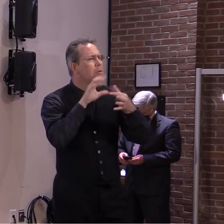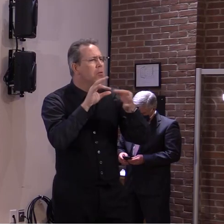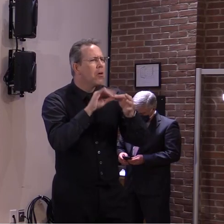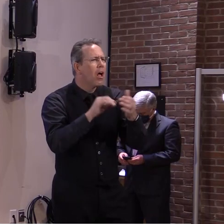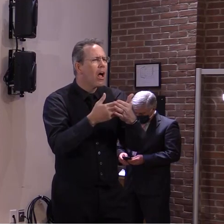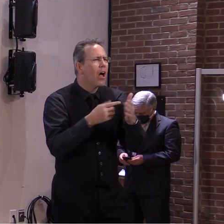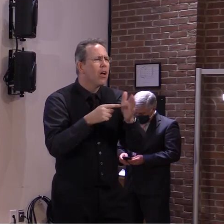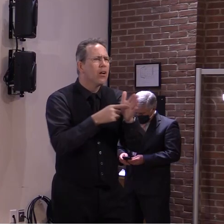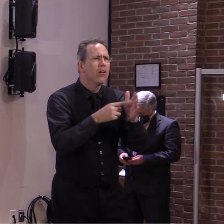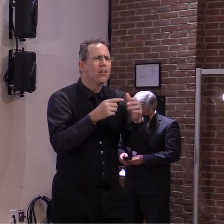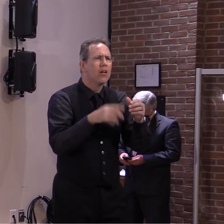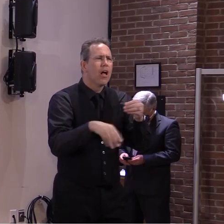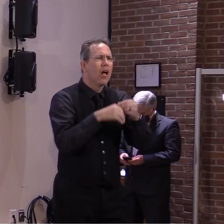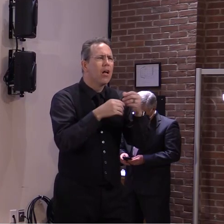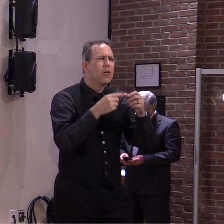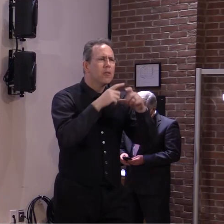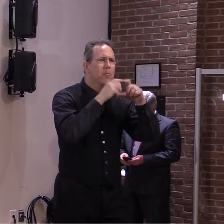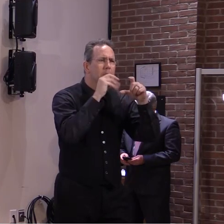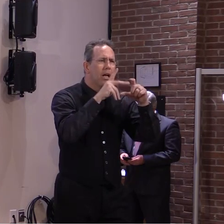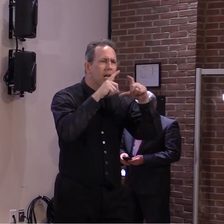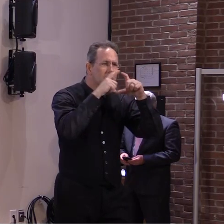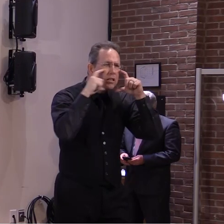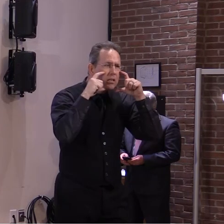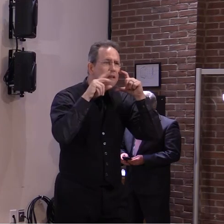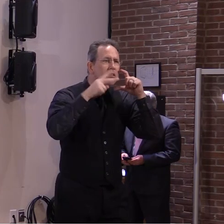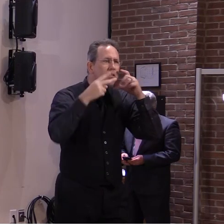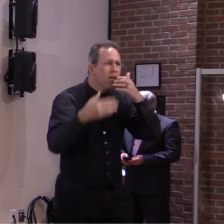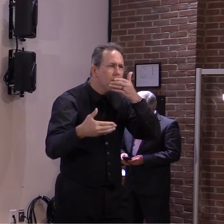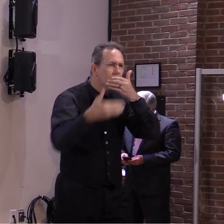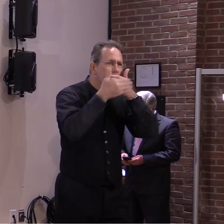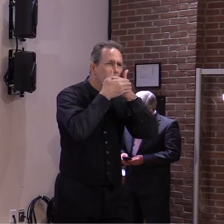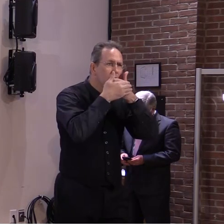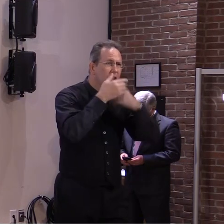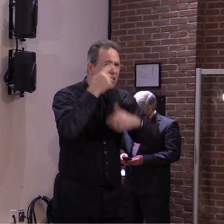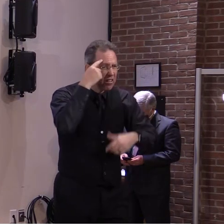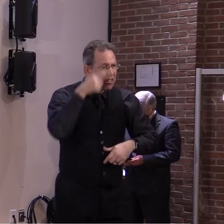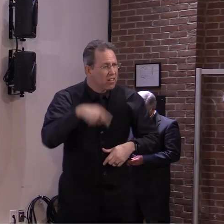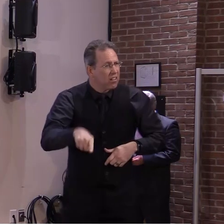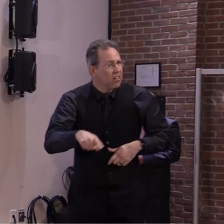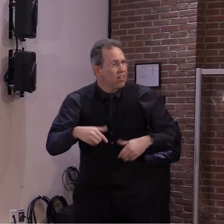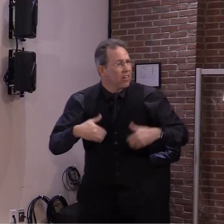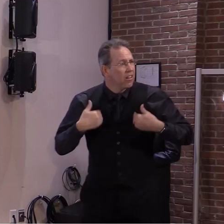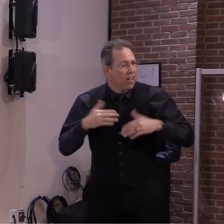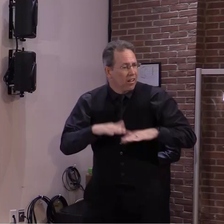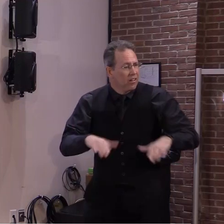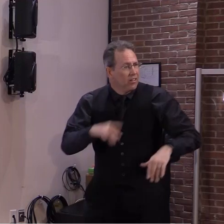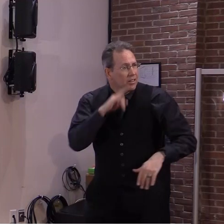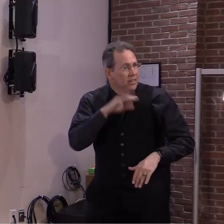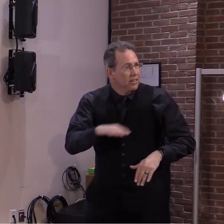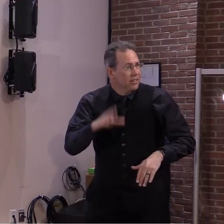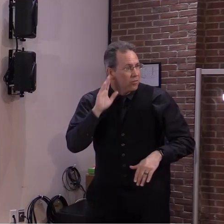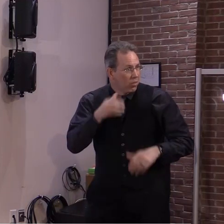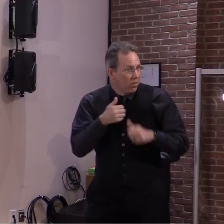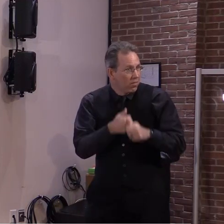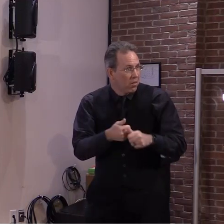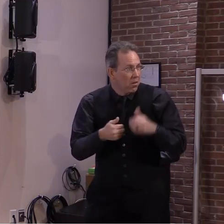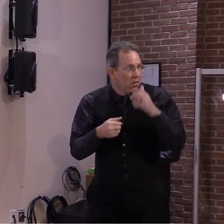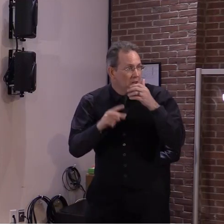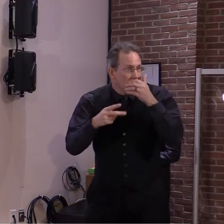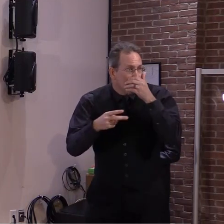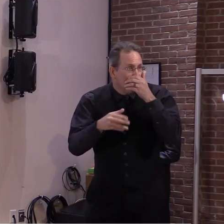following double masking guidance or even being aware that it's a requirement? Because obviously people are very much used